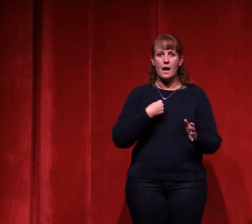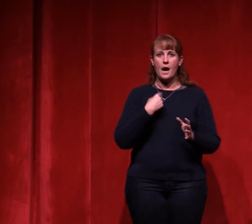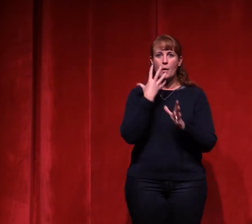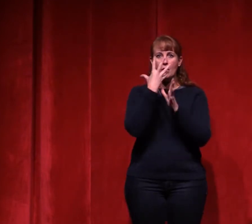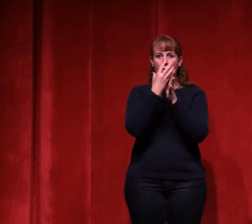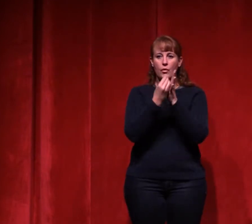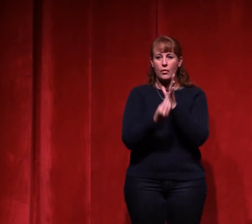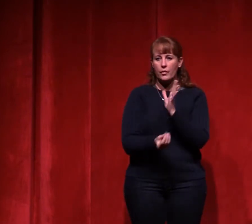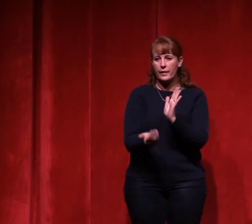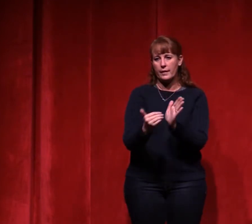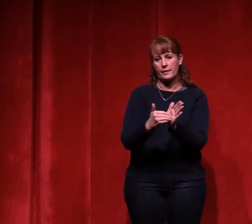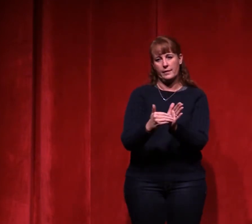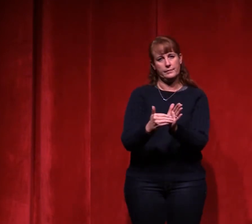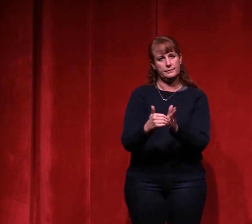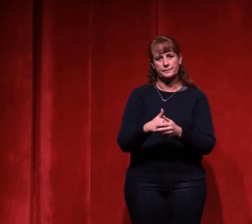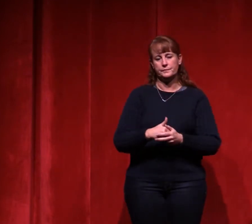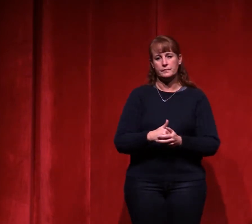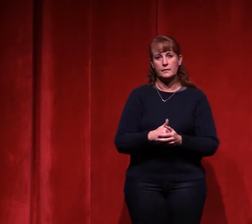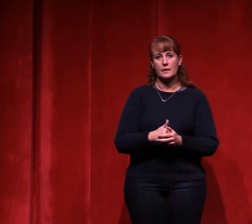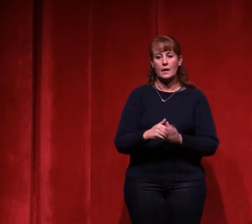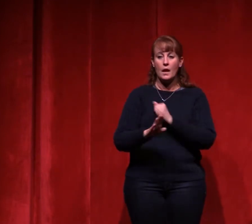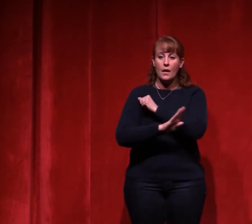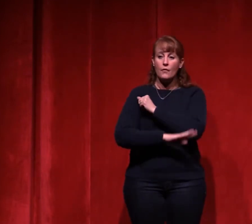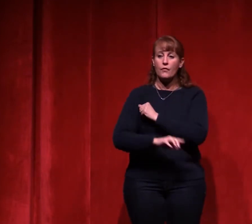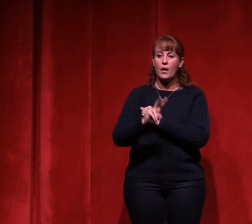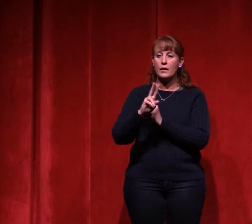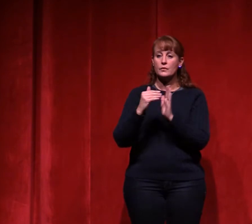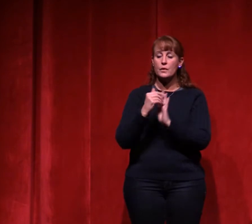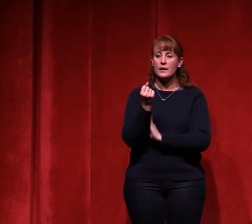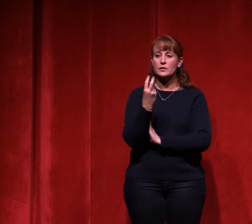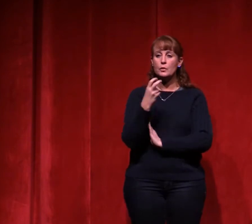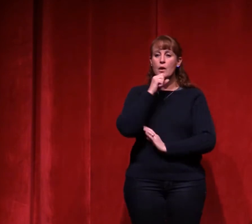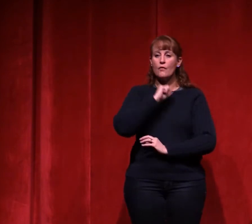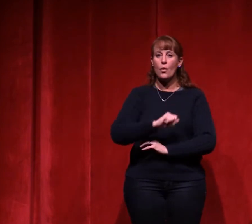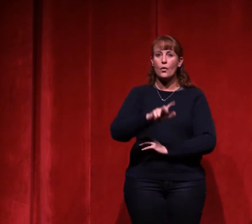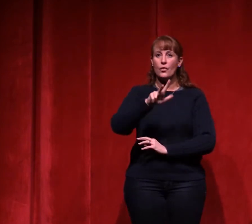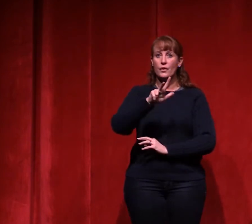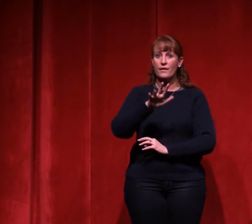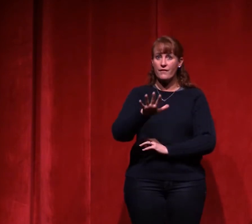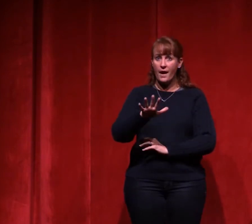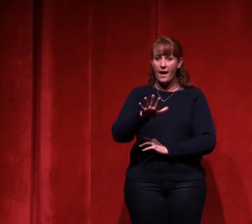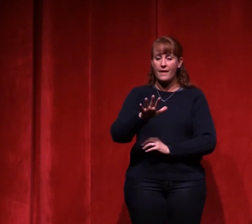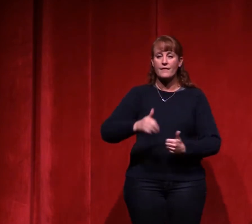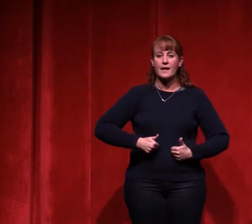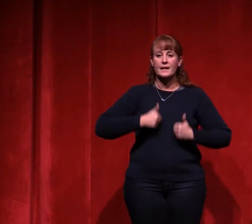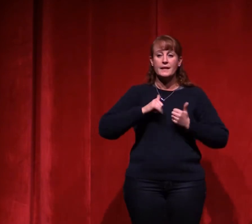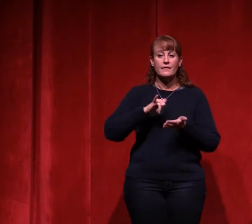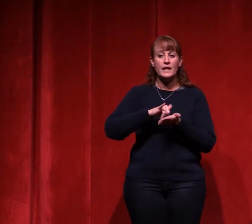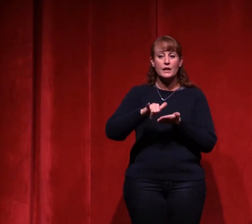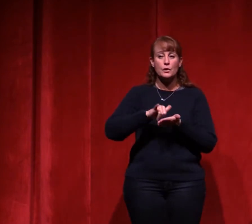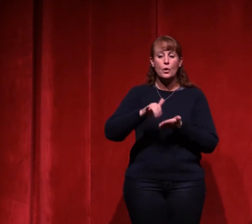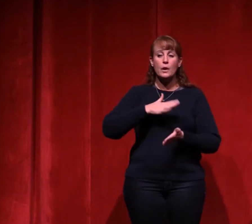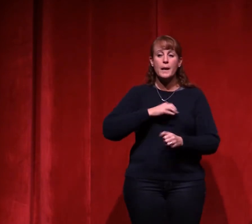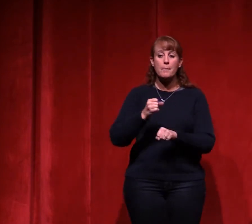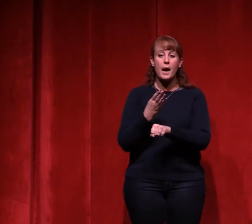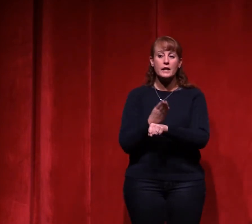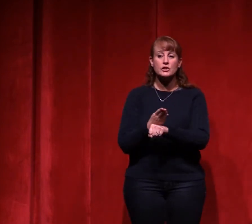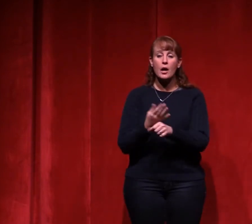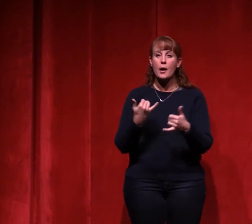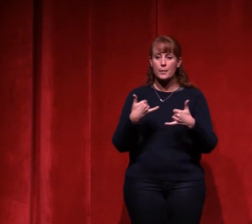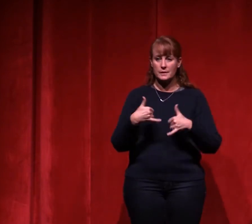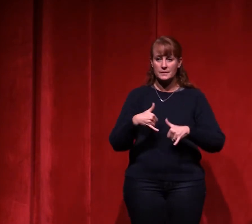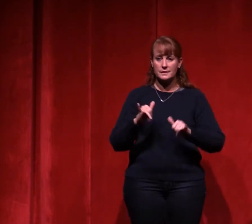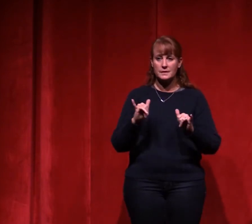in. In the fall of 2012, I was 35 years old, living in New York, and my job